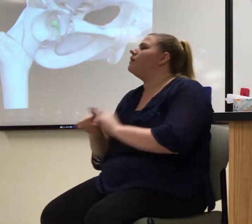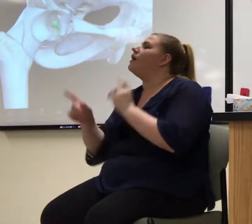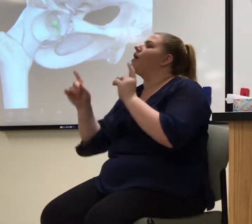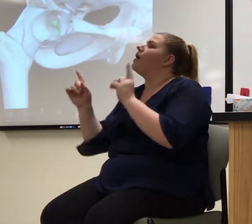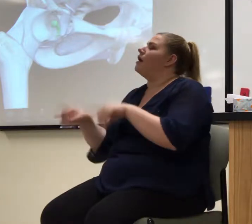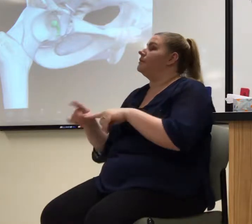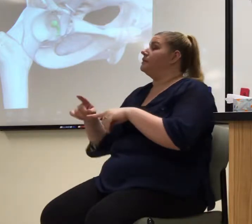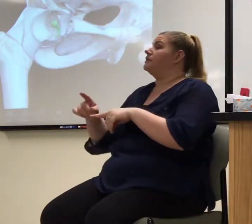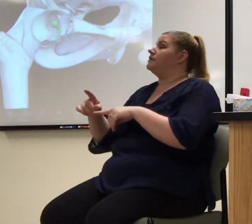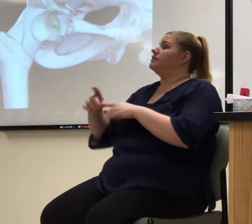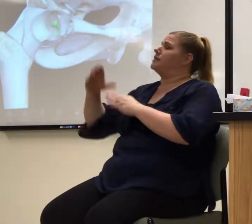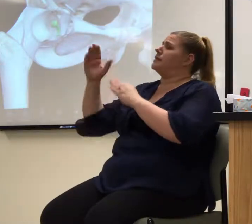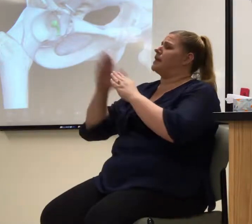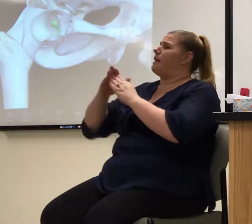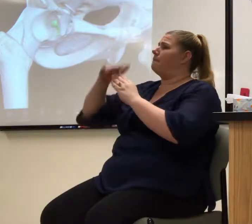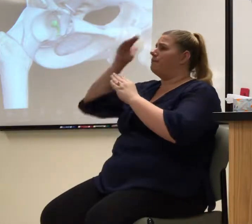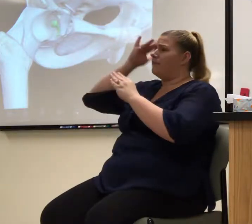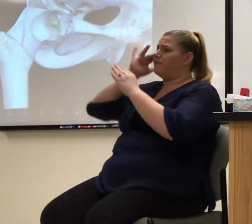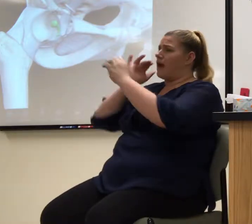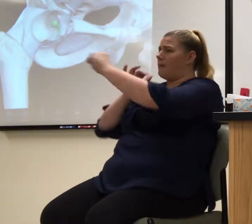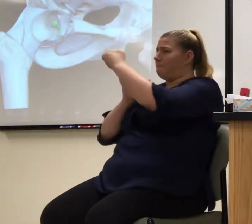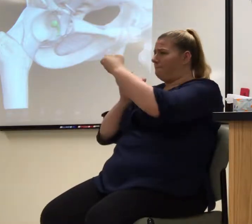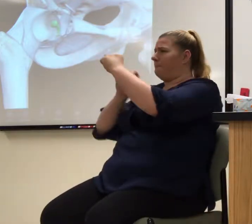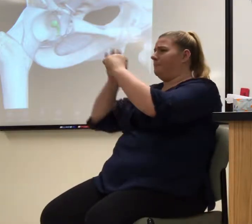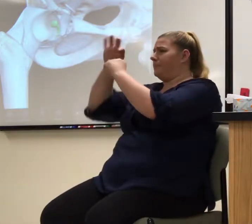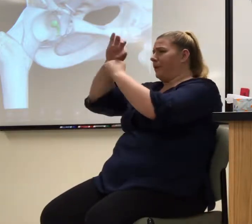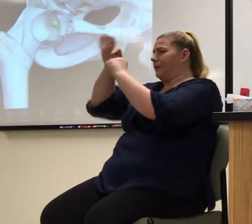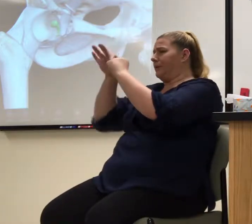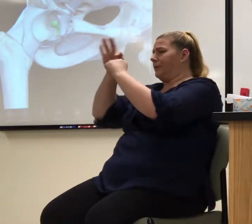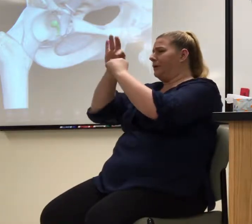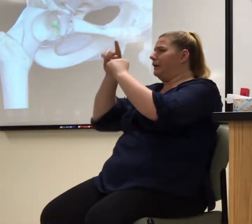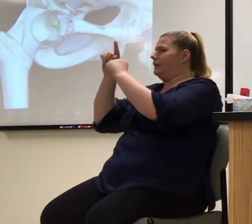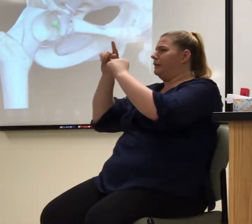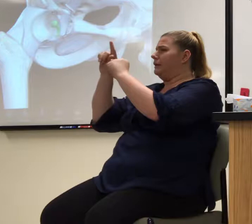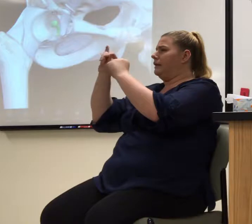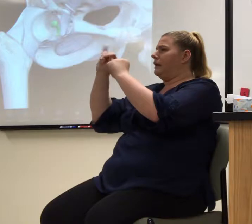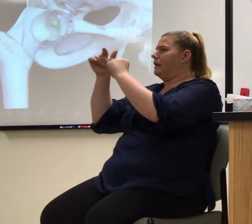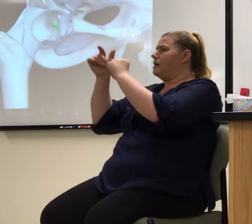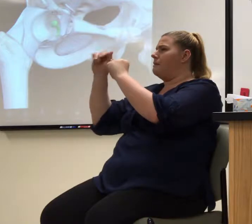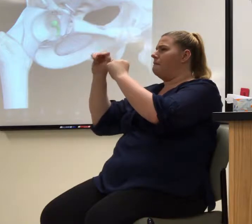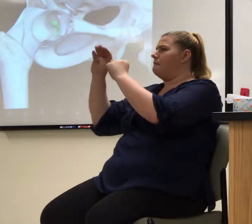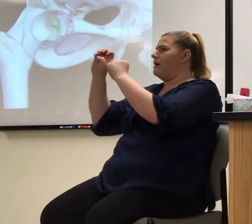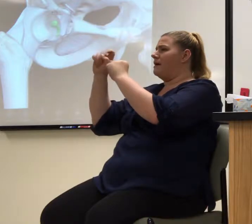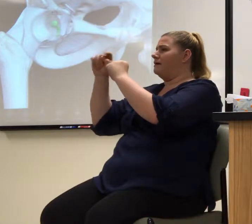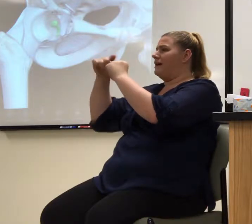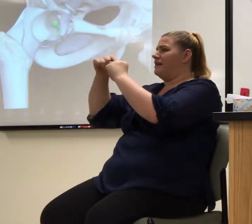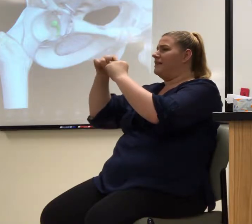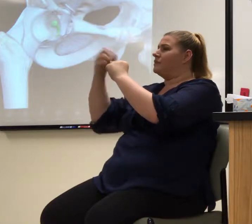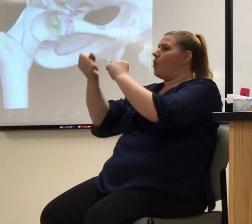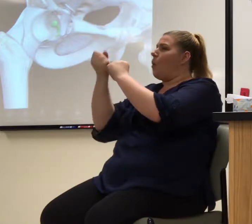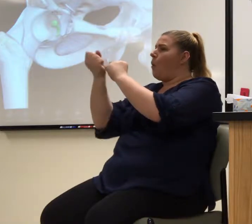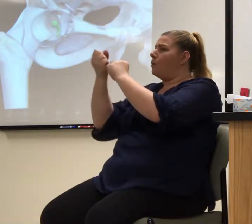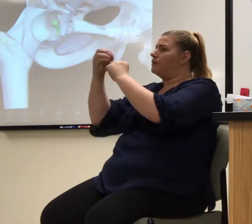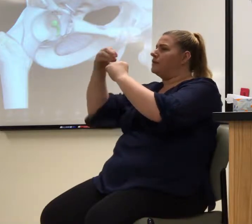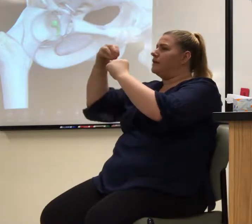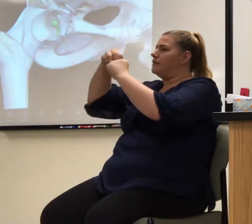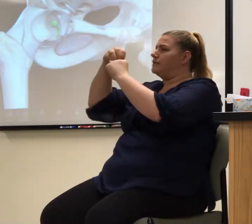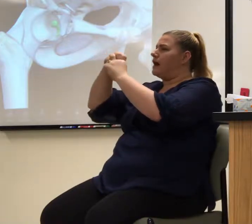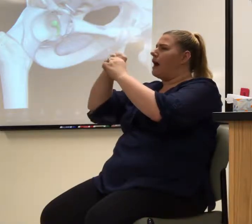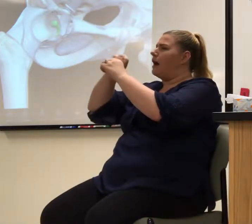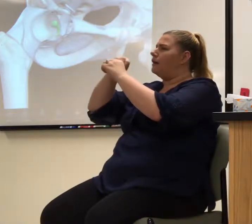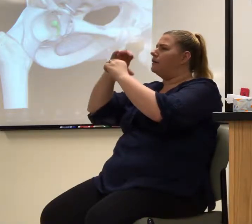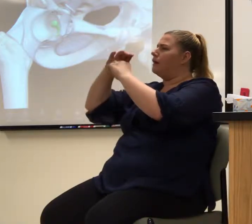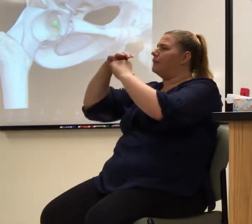at the very tip of the head, there's a ligament. And it's right on the tip of the head, holding it inside the acetabulum.